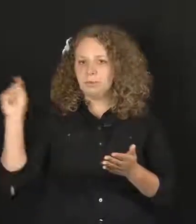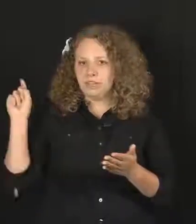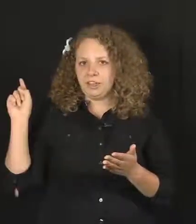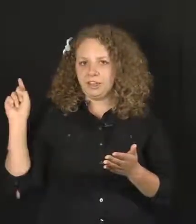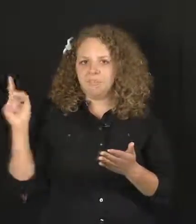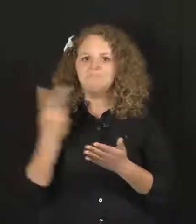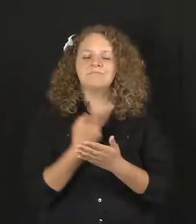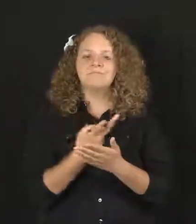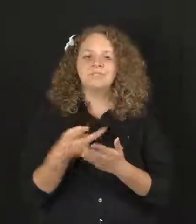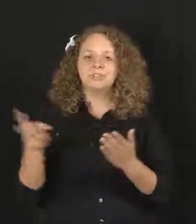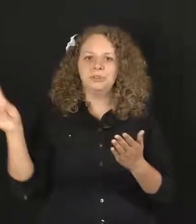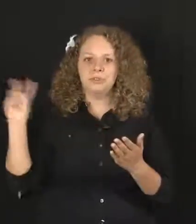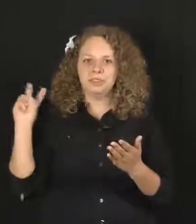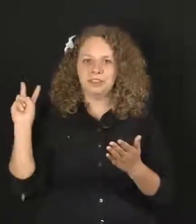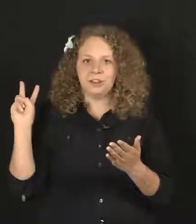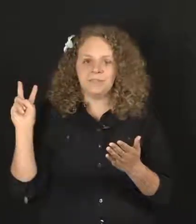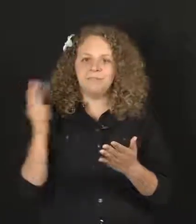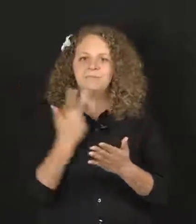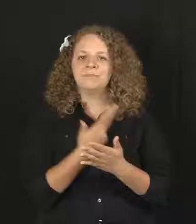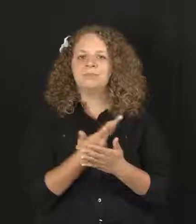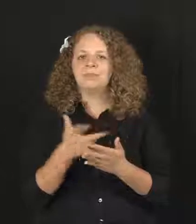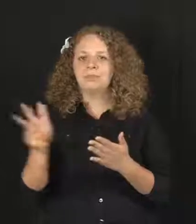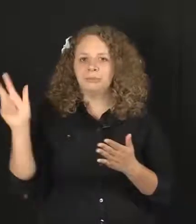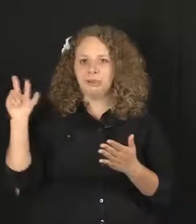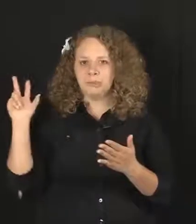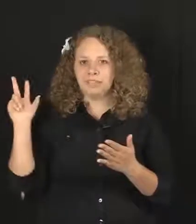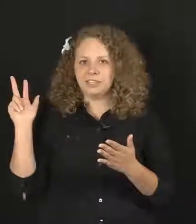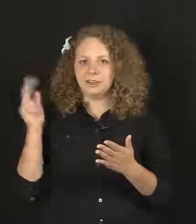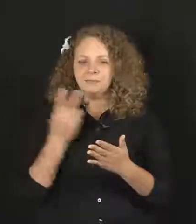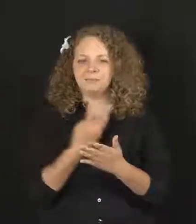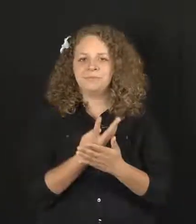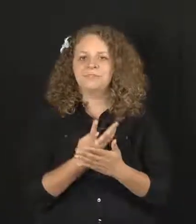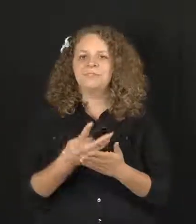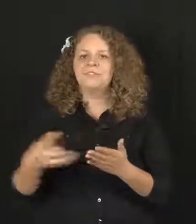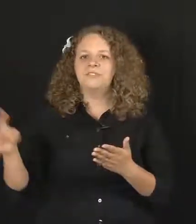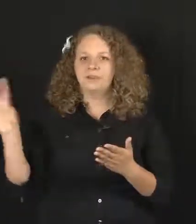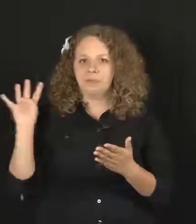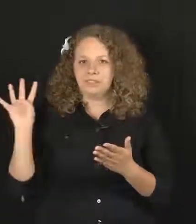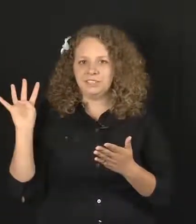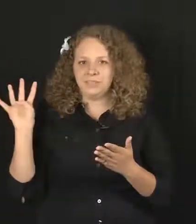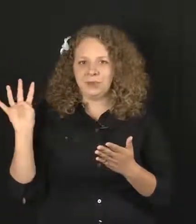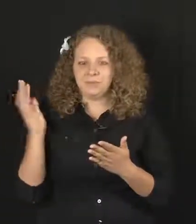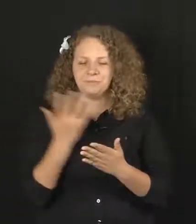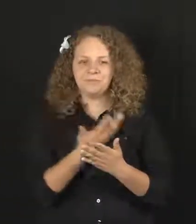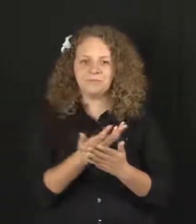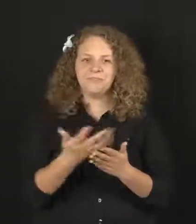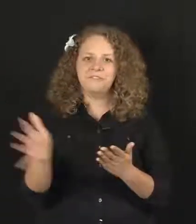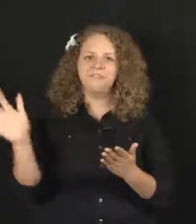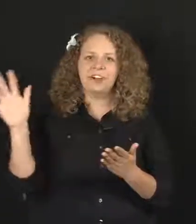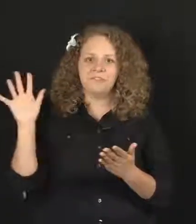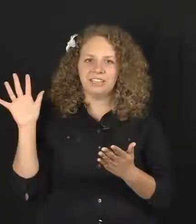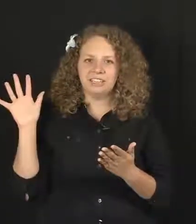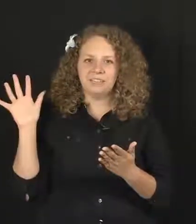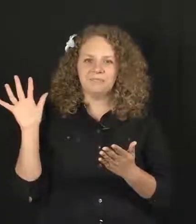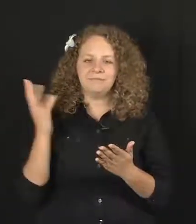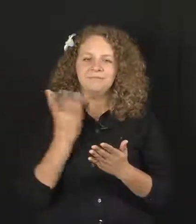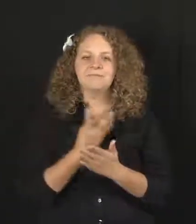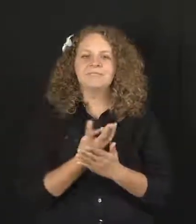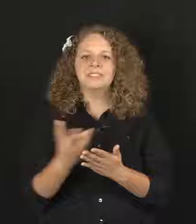week ago, 2 weeks ago, 3 weeks ago, 4 weeks ago, 5 weeks ago,